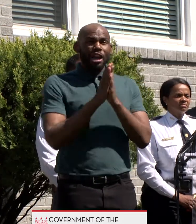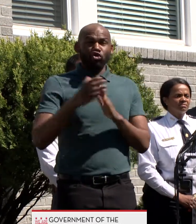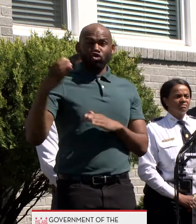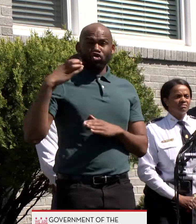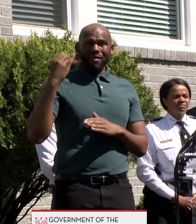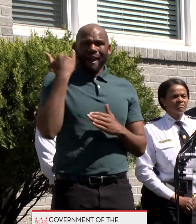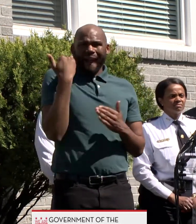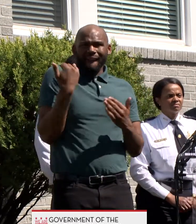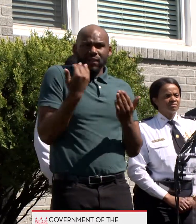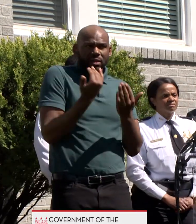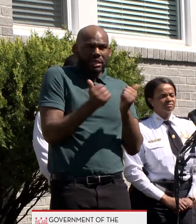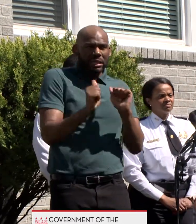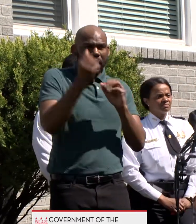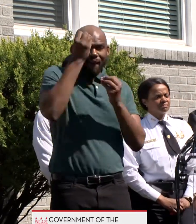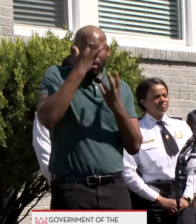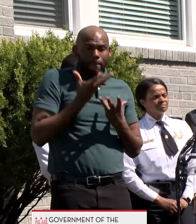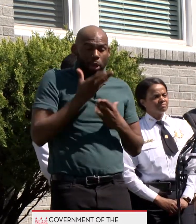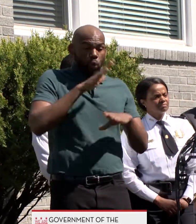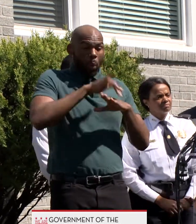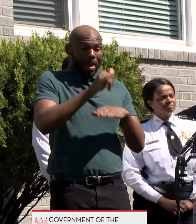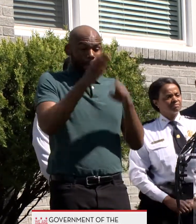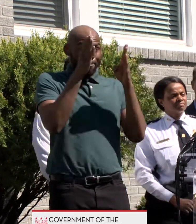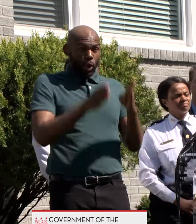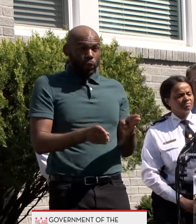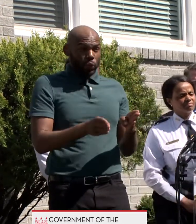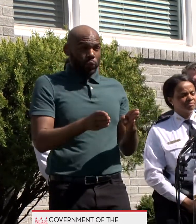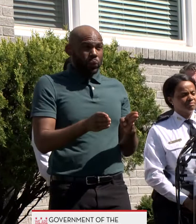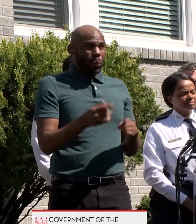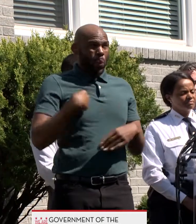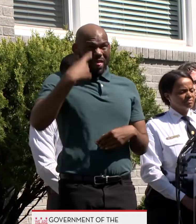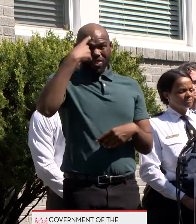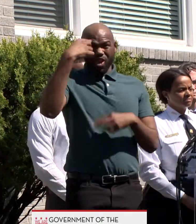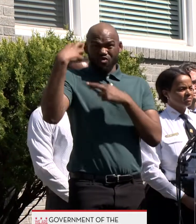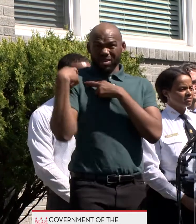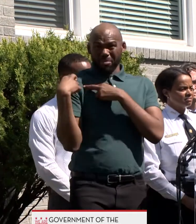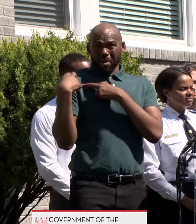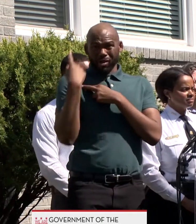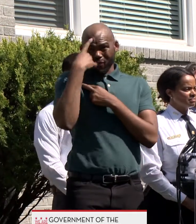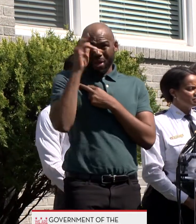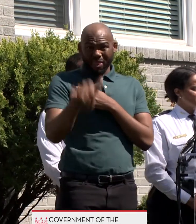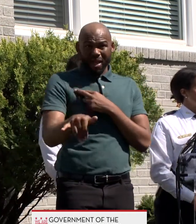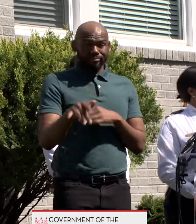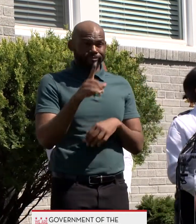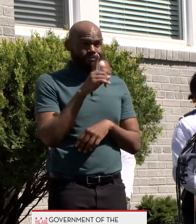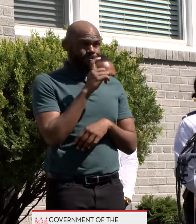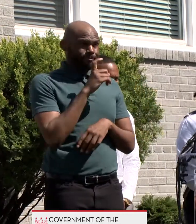we have any information on that person that we think is responsible.